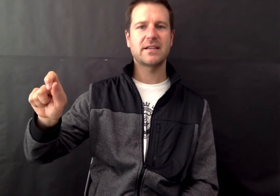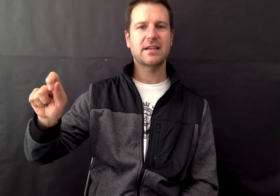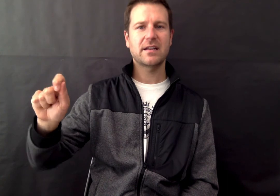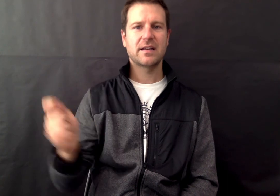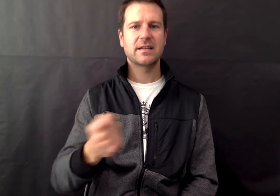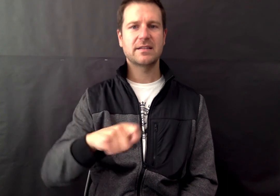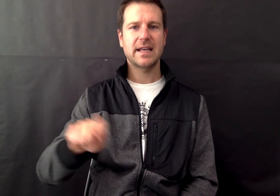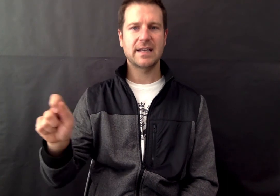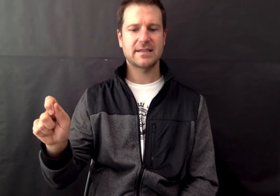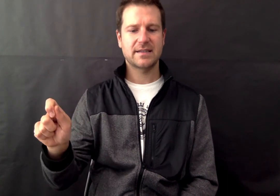it. Tennis.